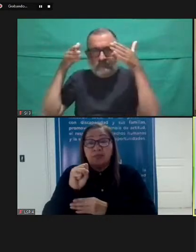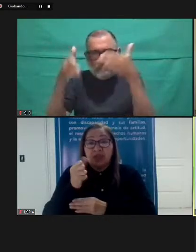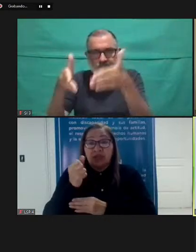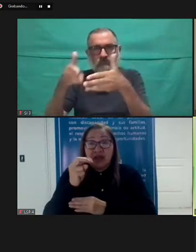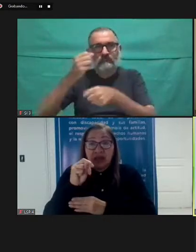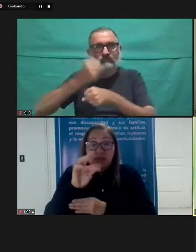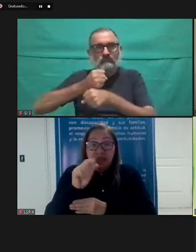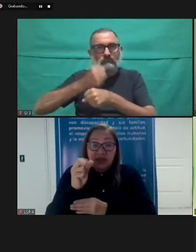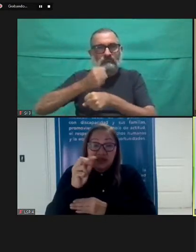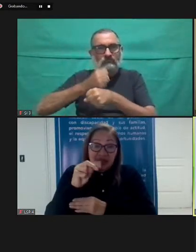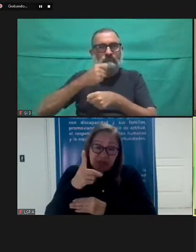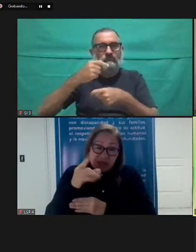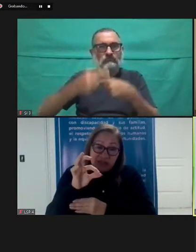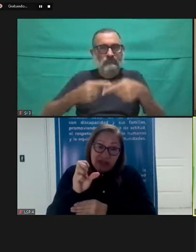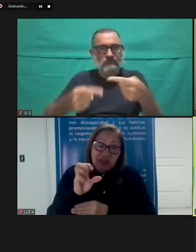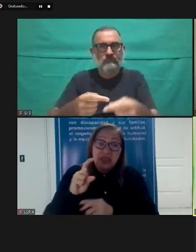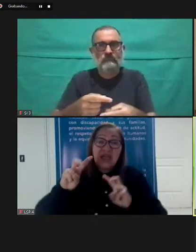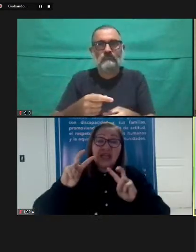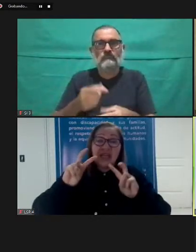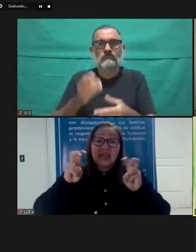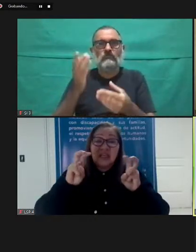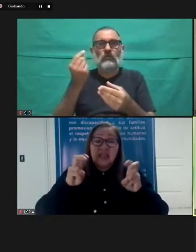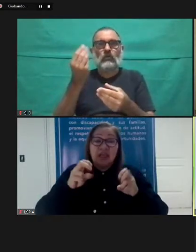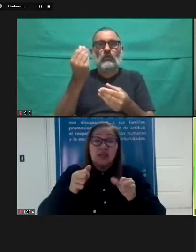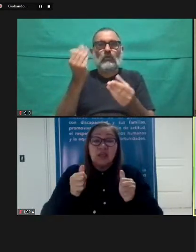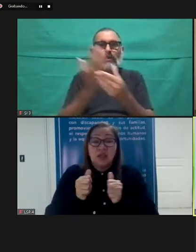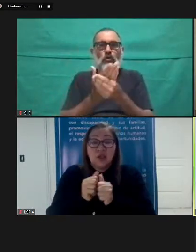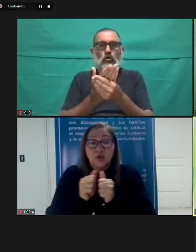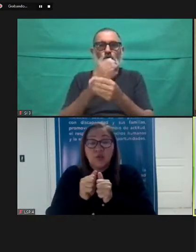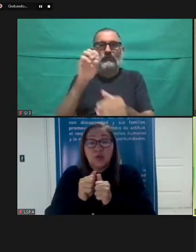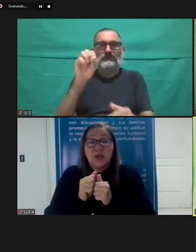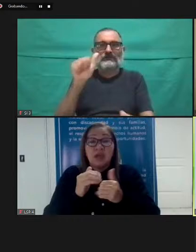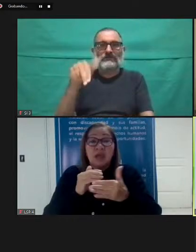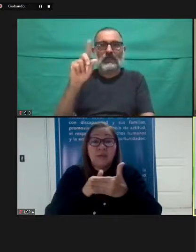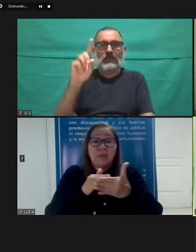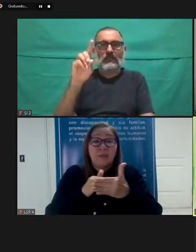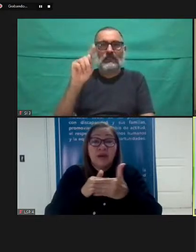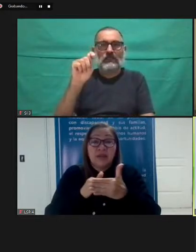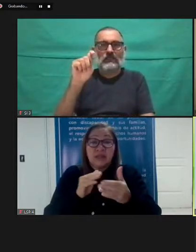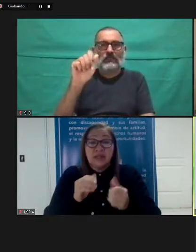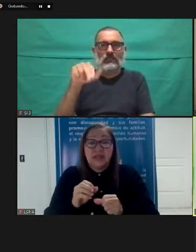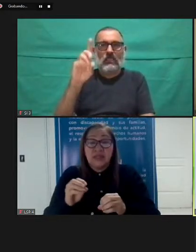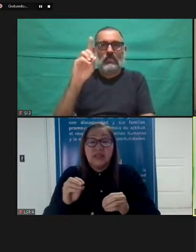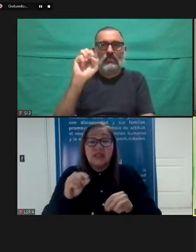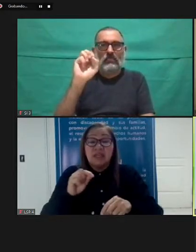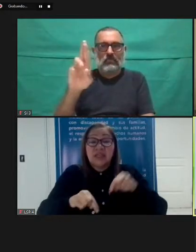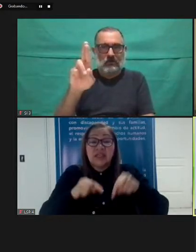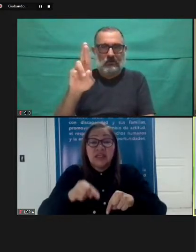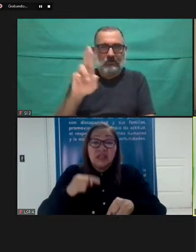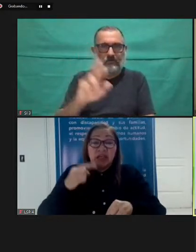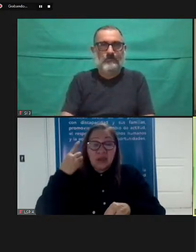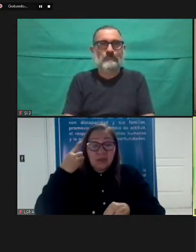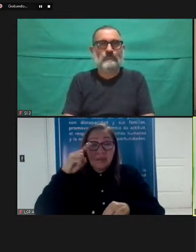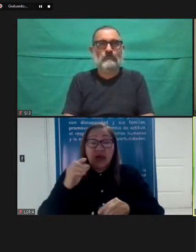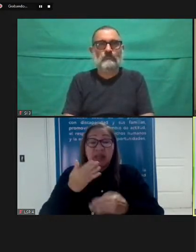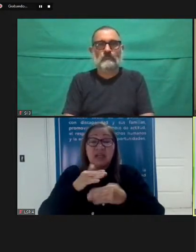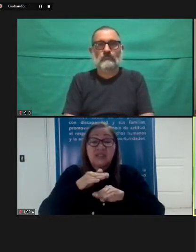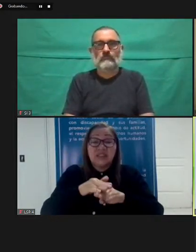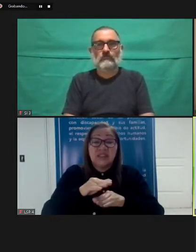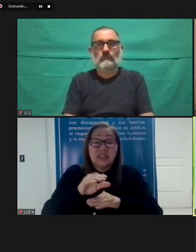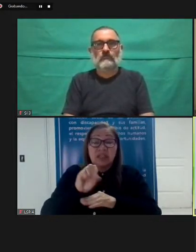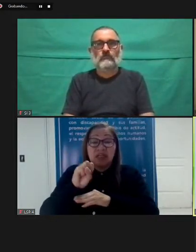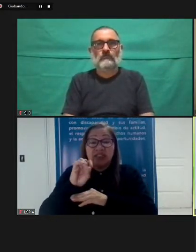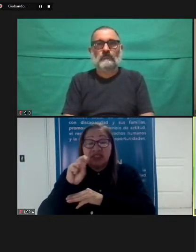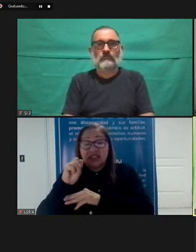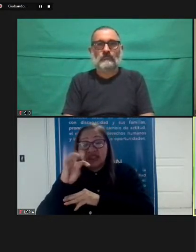on by qualities uh advisory of santander bank in chile he will be talking